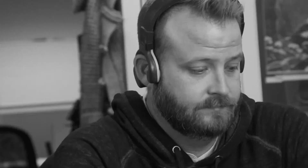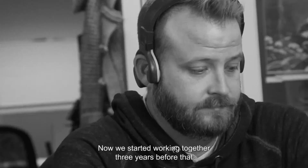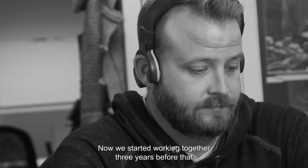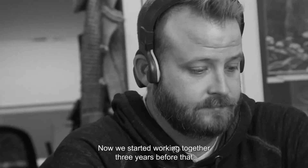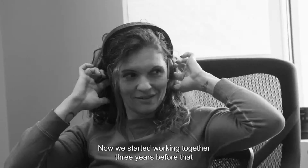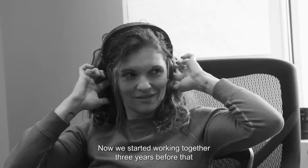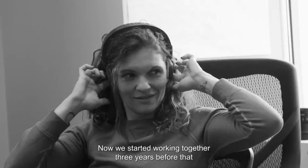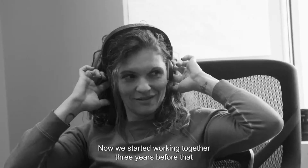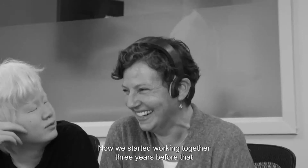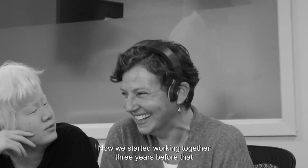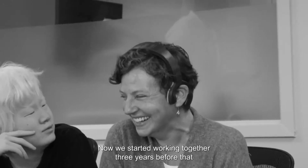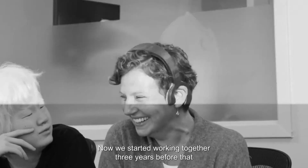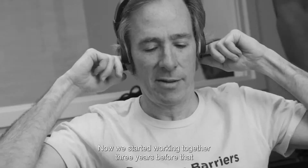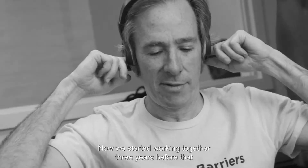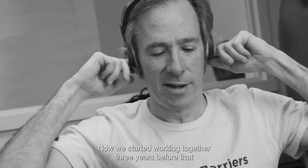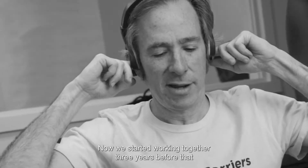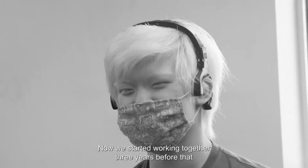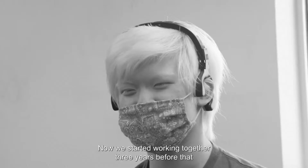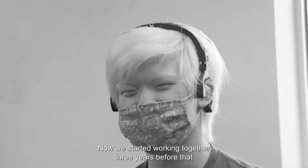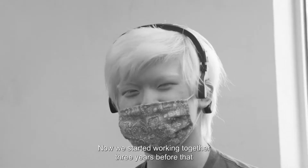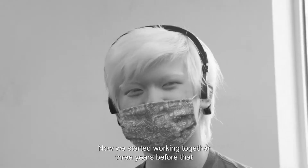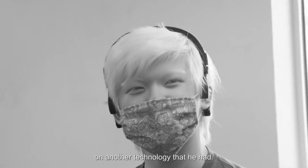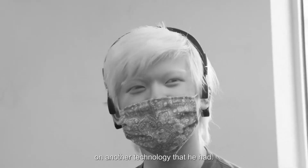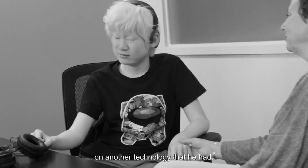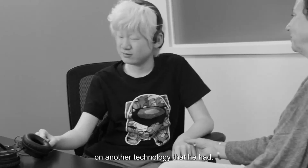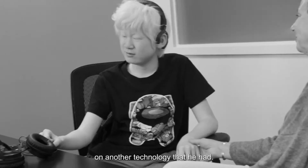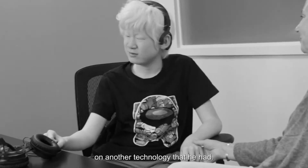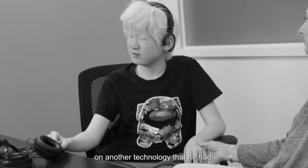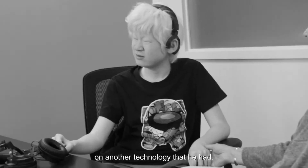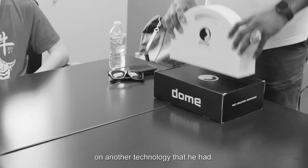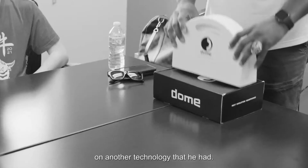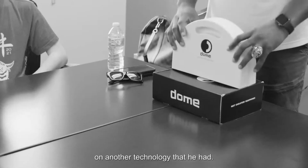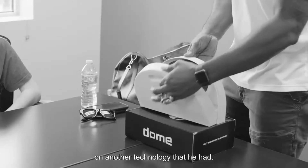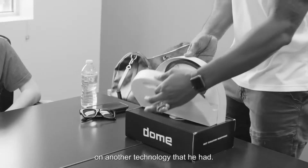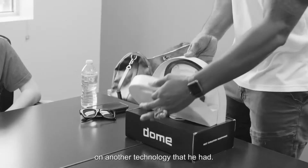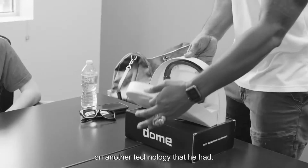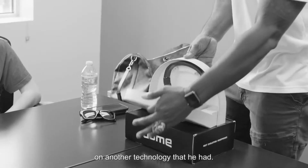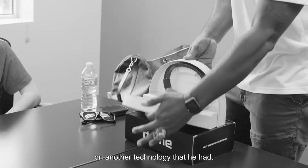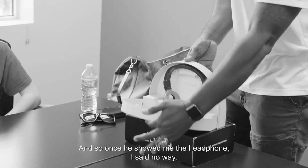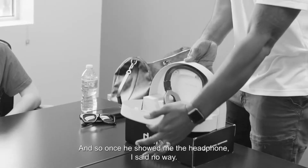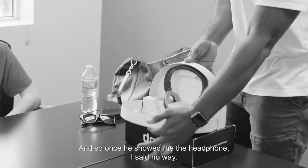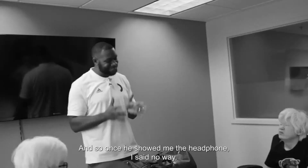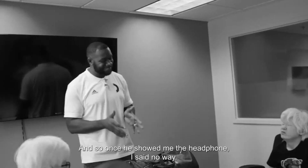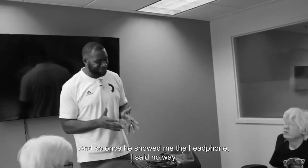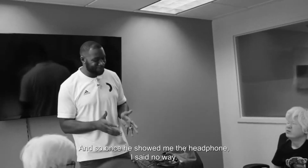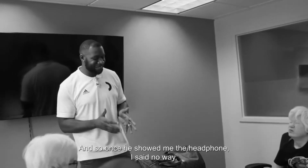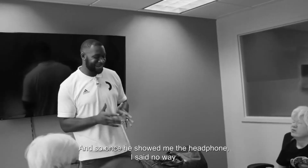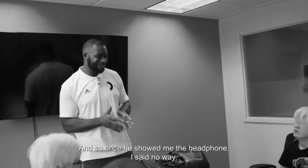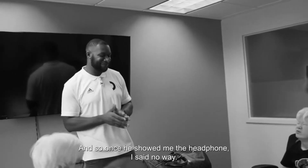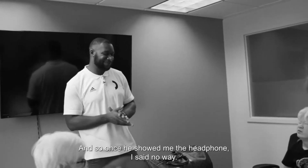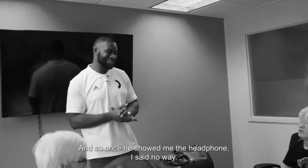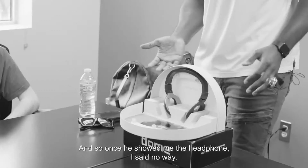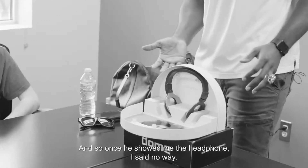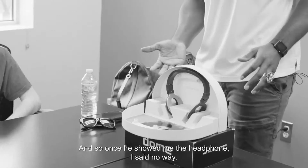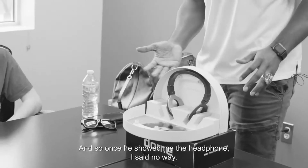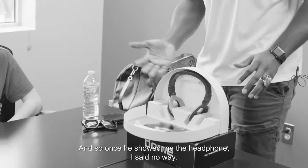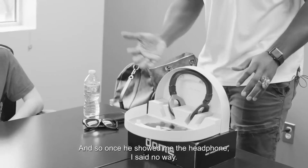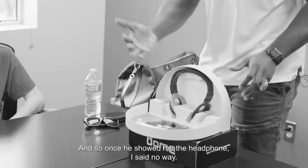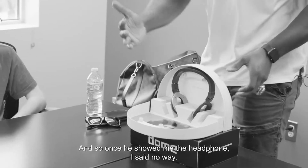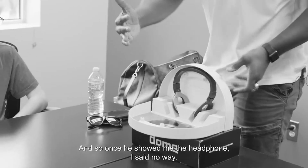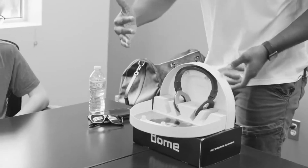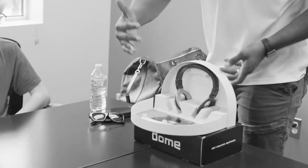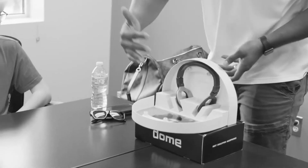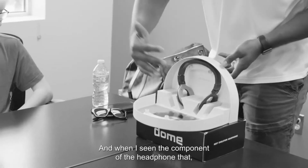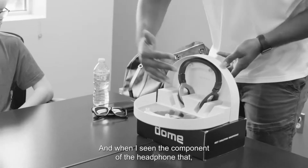headphone. Now, we started working together 3 years before that on another technology that he had. And so once he showed me the headphones, I said,